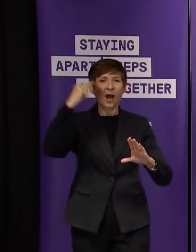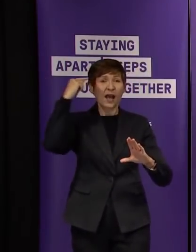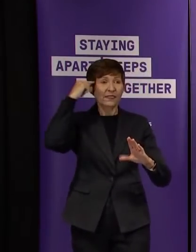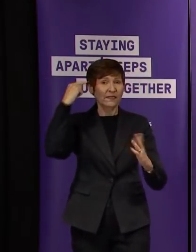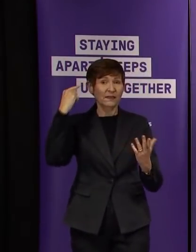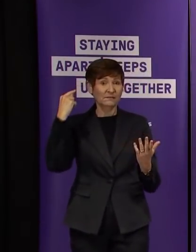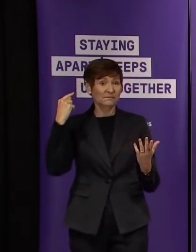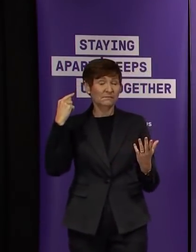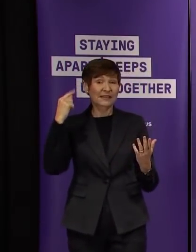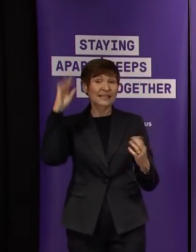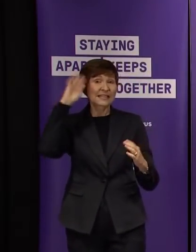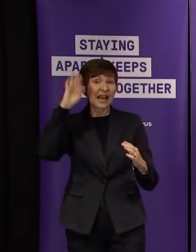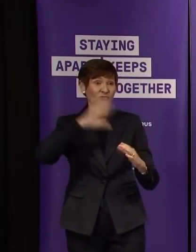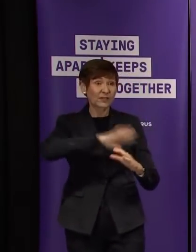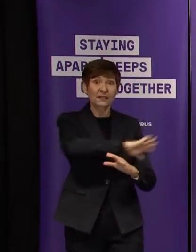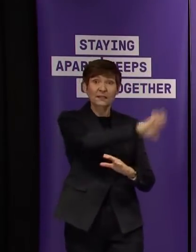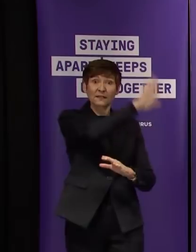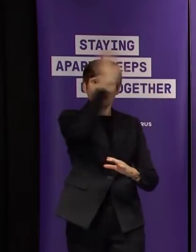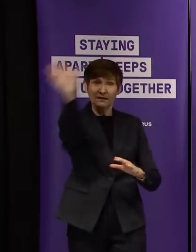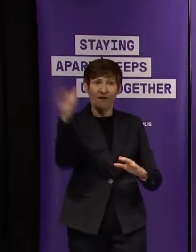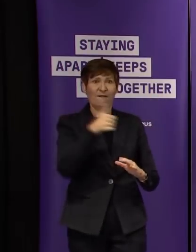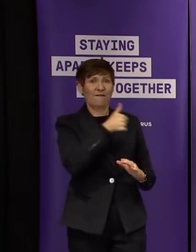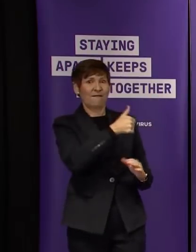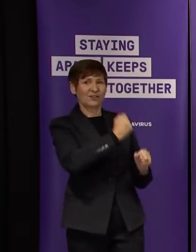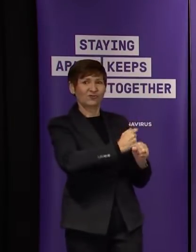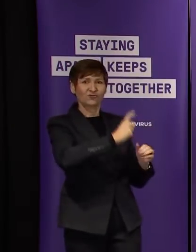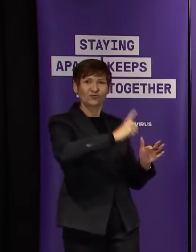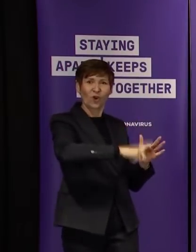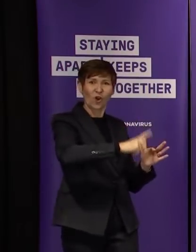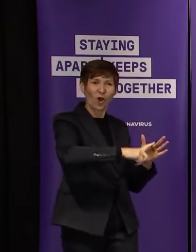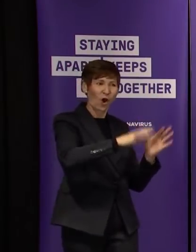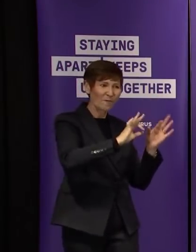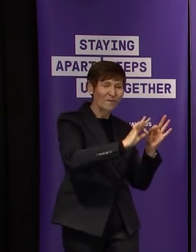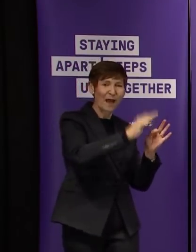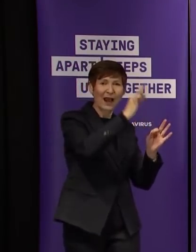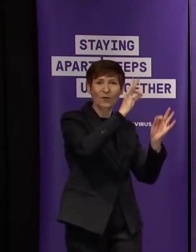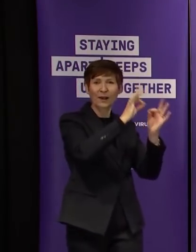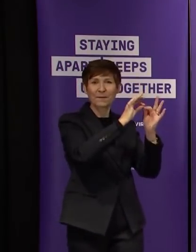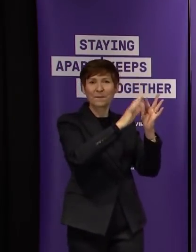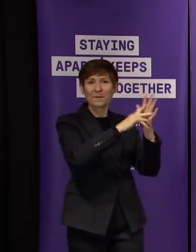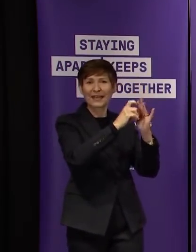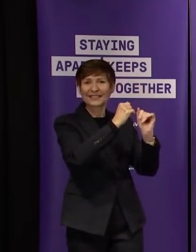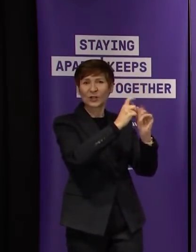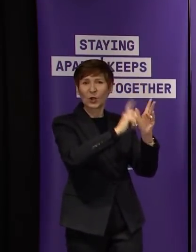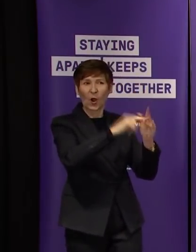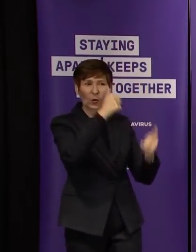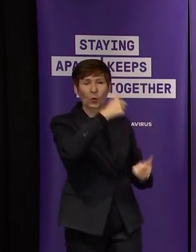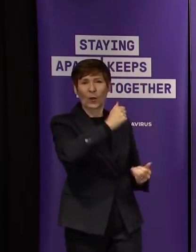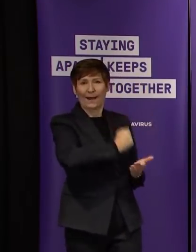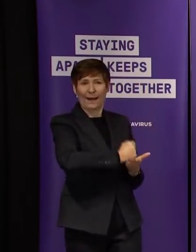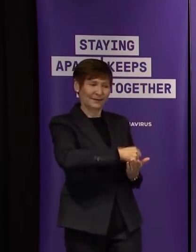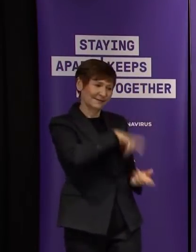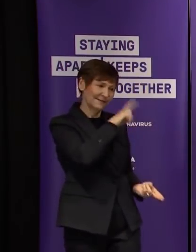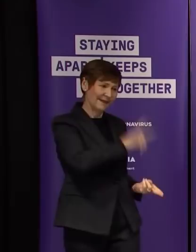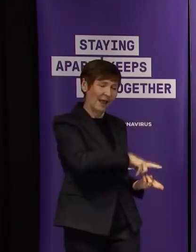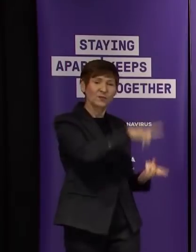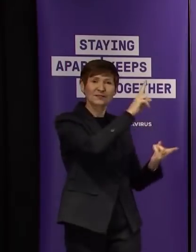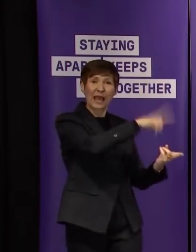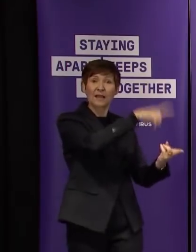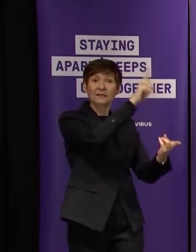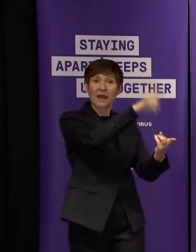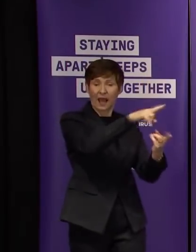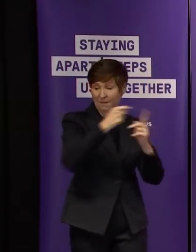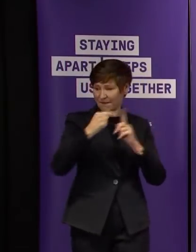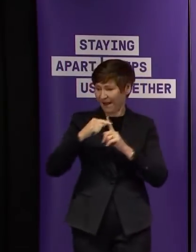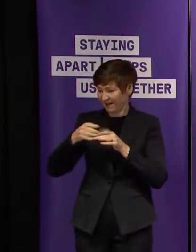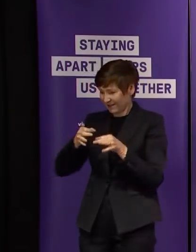is in now is not just the local response that they've had to their cases, which has been fantastic through the regional hubs, but it's also everything that we've done to drive cases